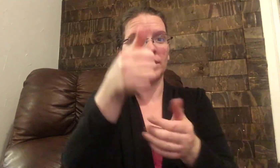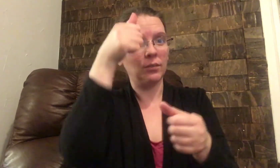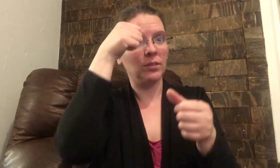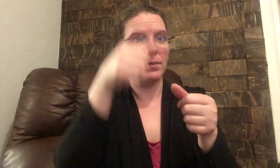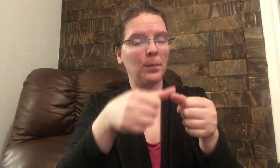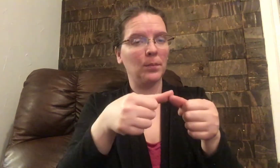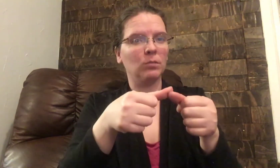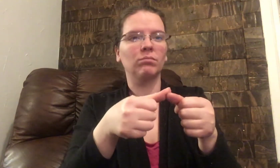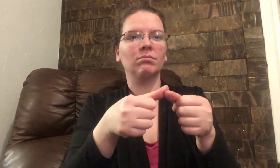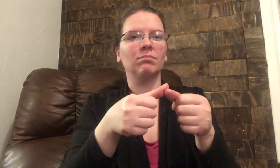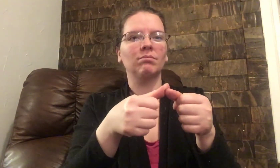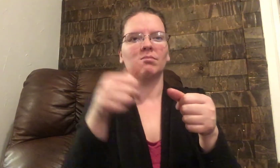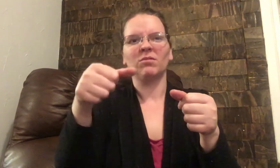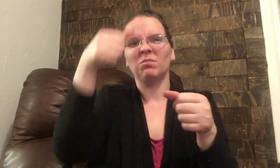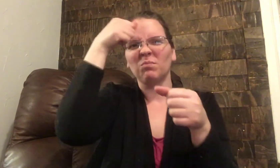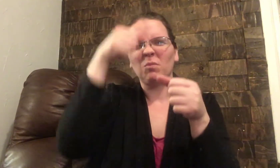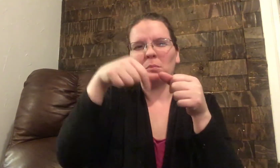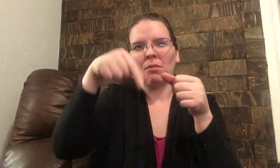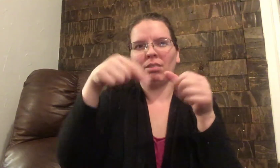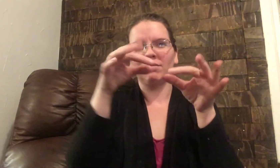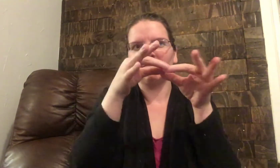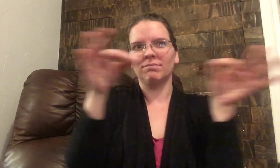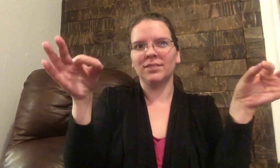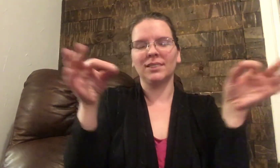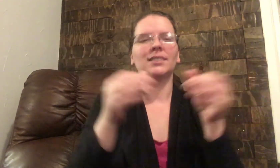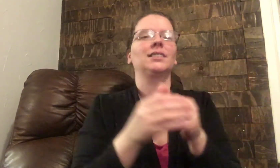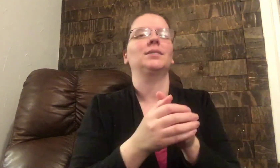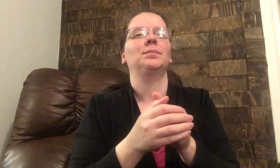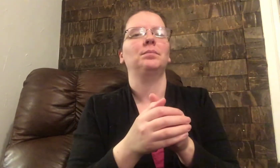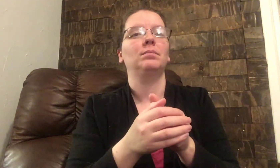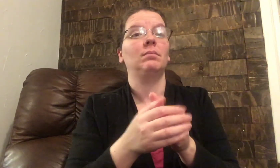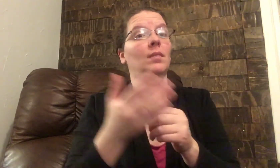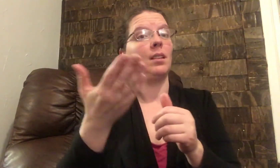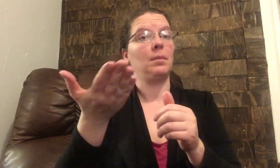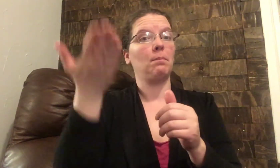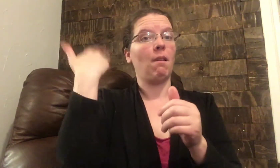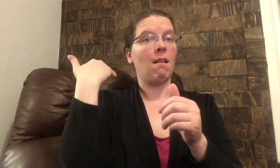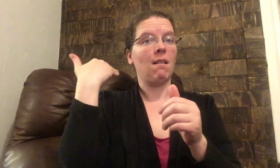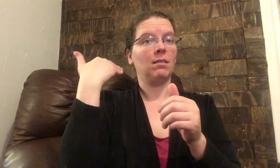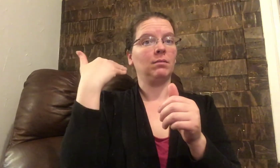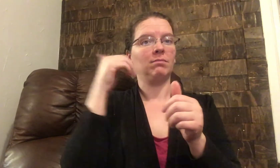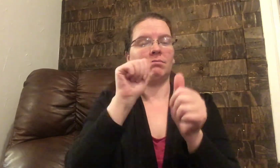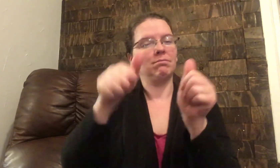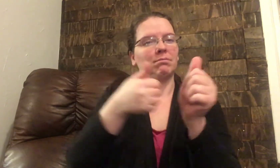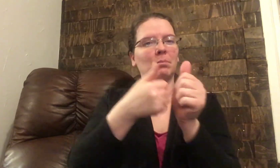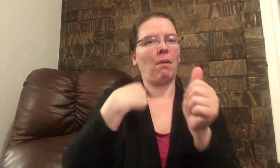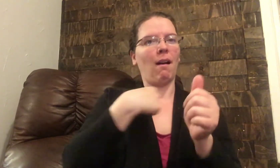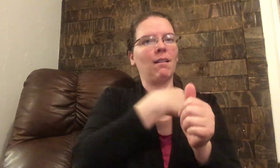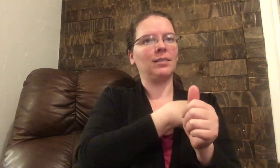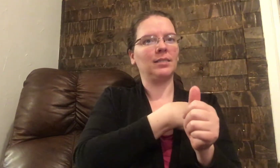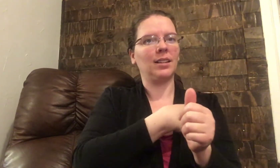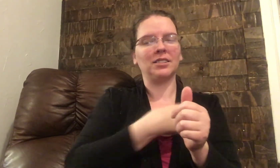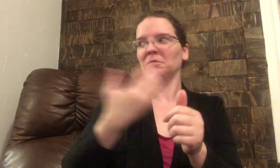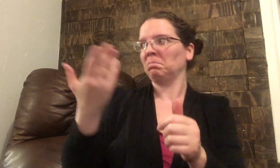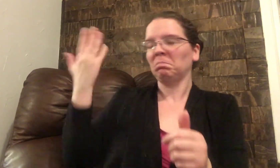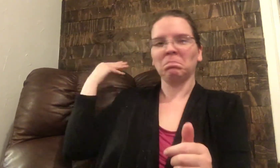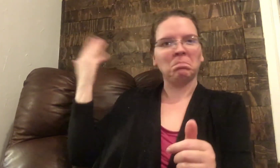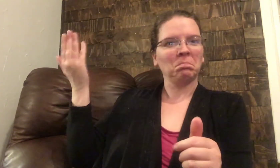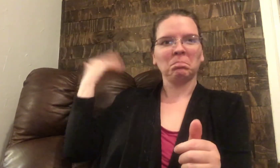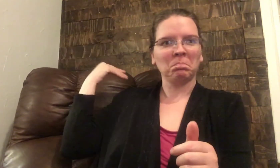One thing that might help you to remember is if you keep in mind this phrase. The past is behind us. It's